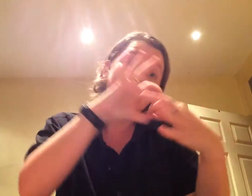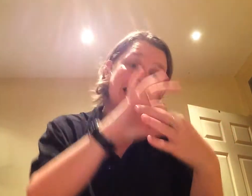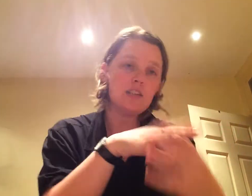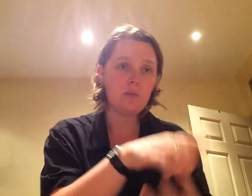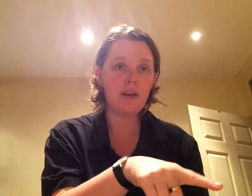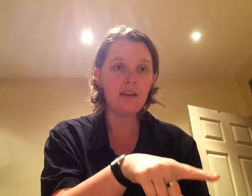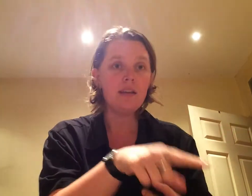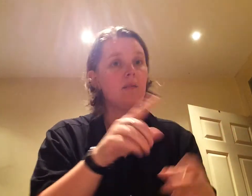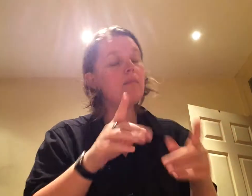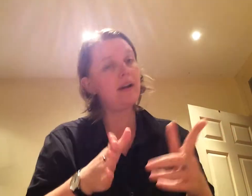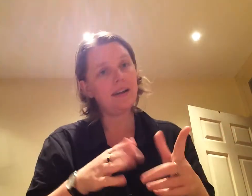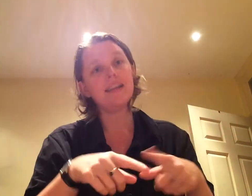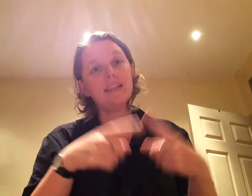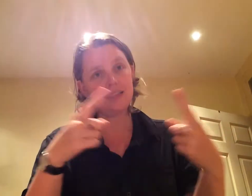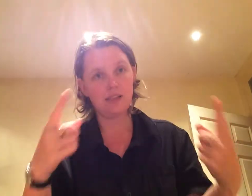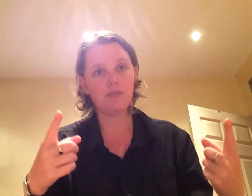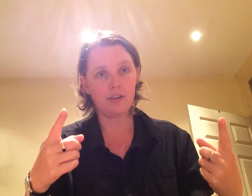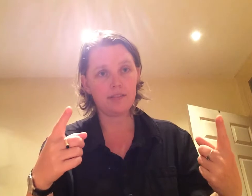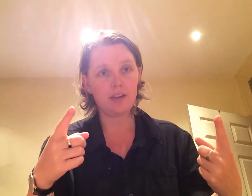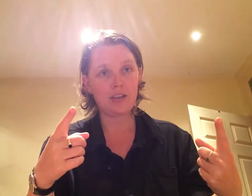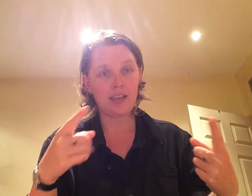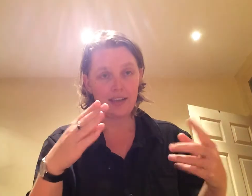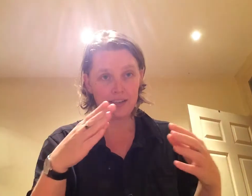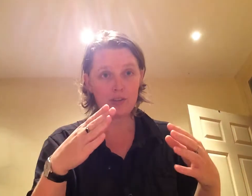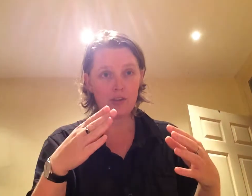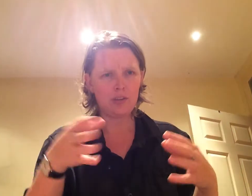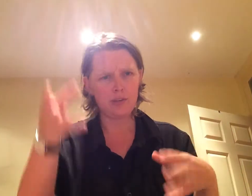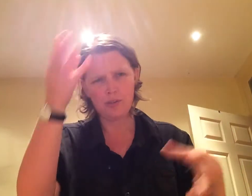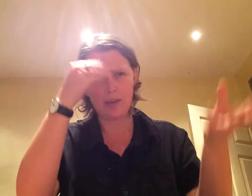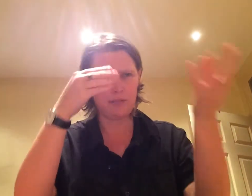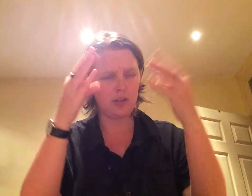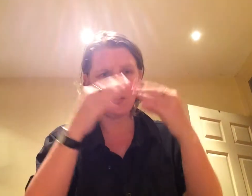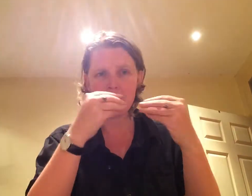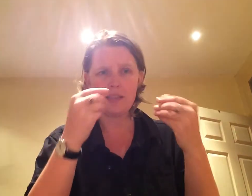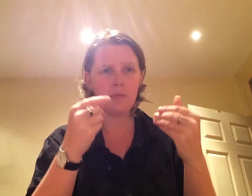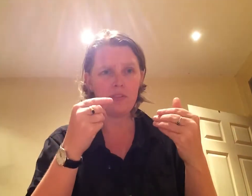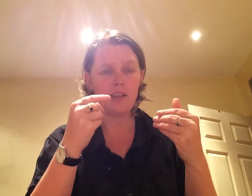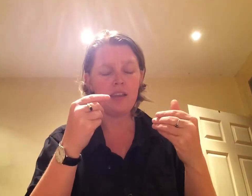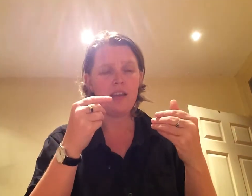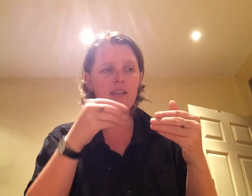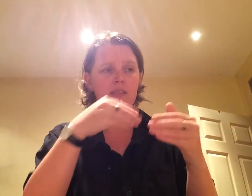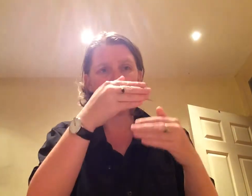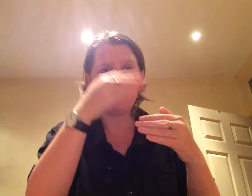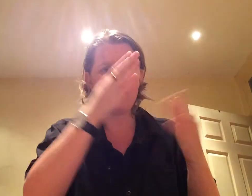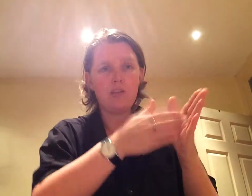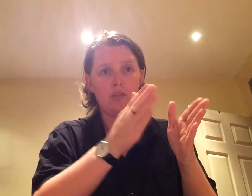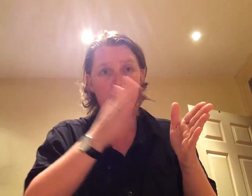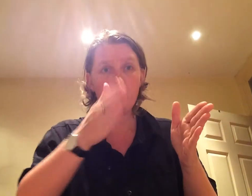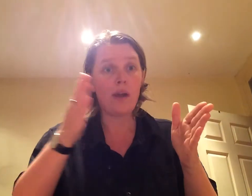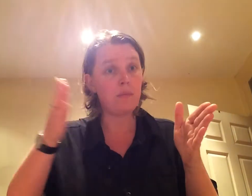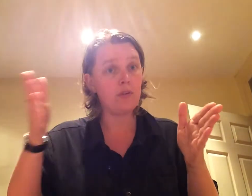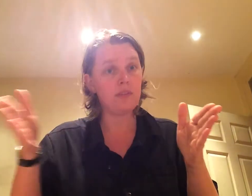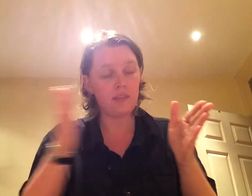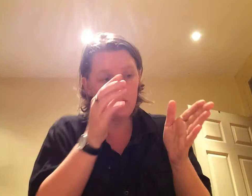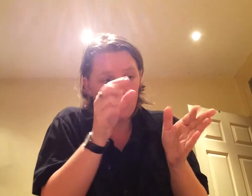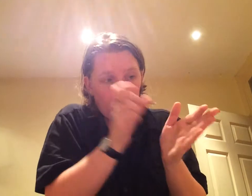link to it, but it is different, okay? And so you do have to learn some of the the grammar or